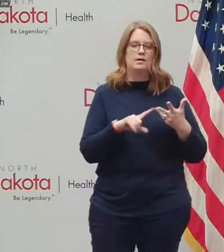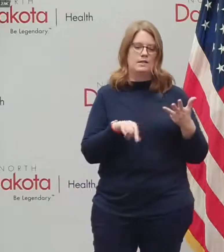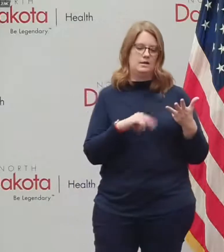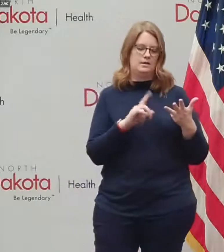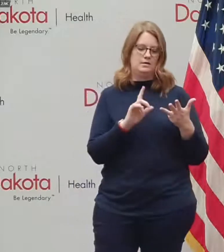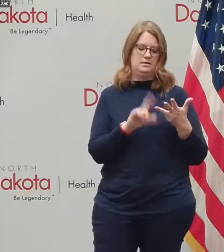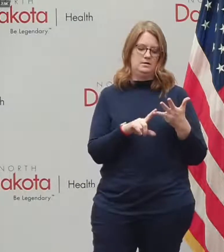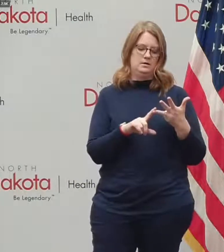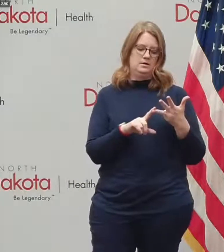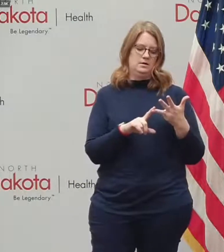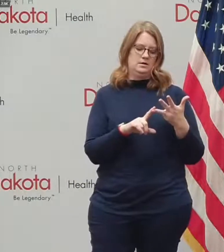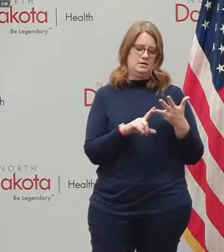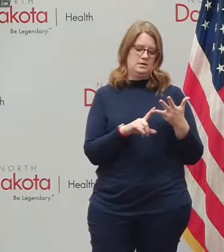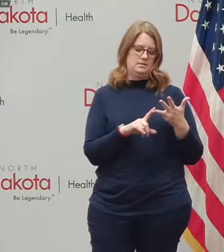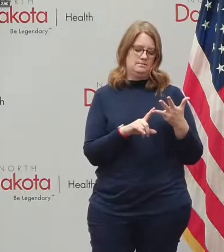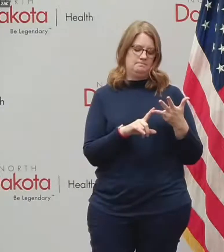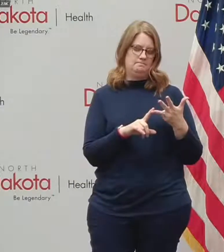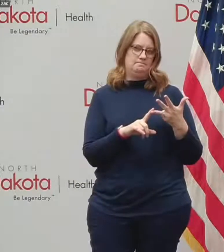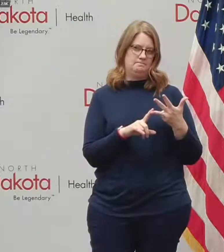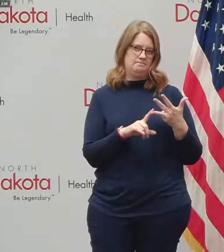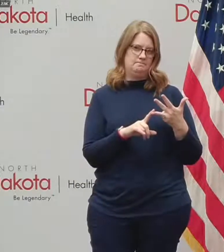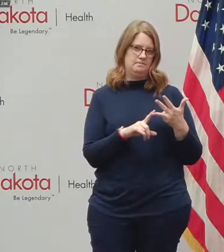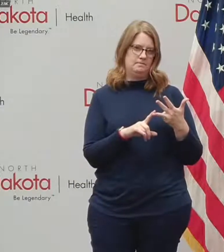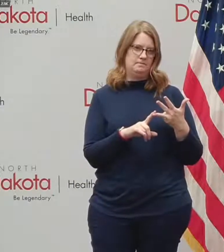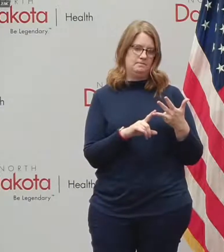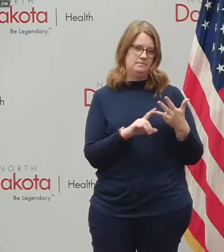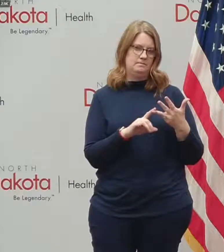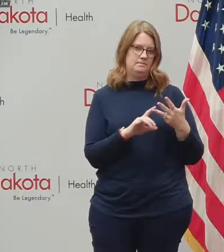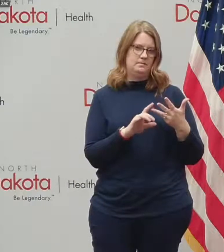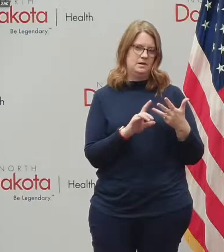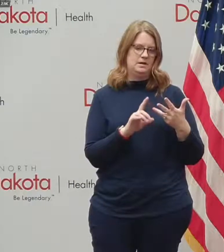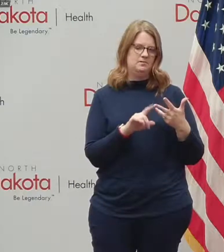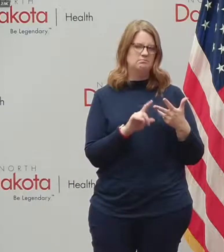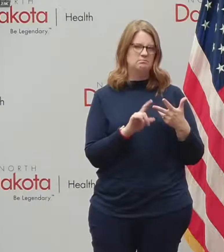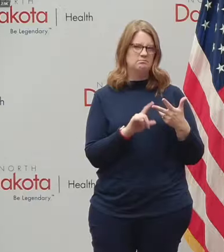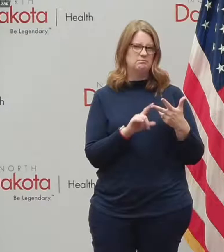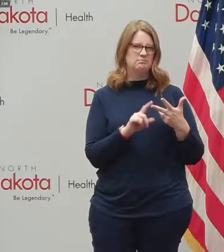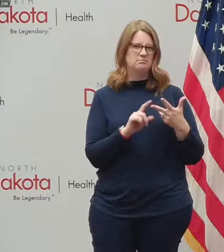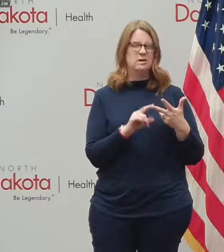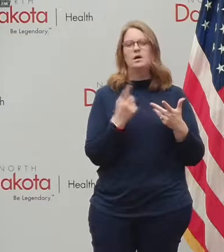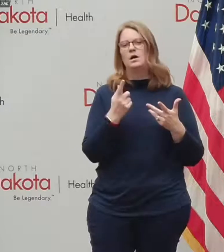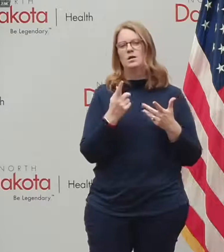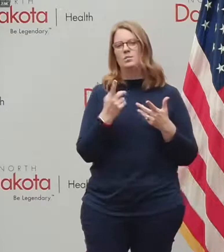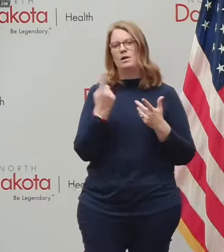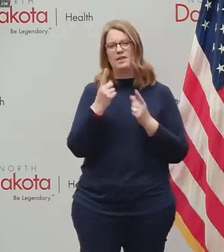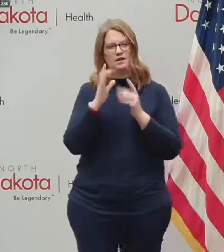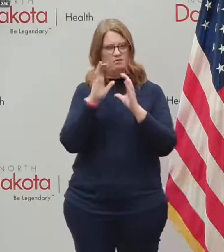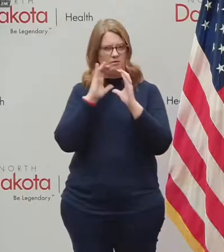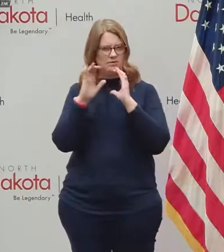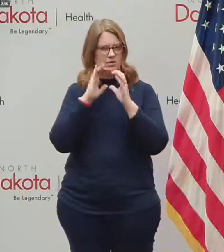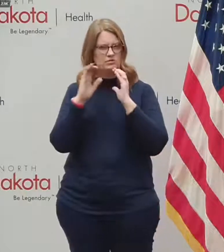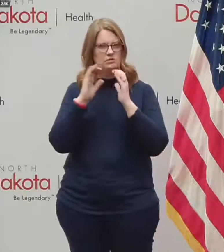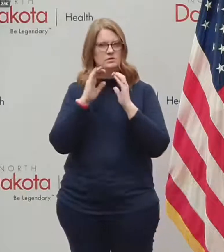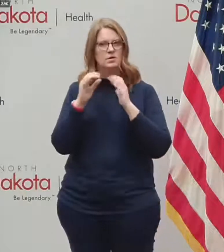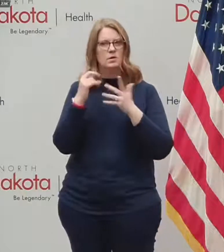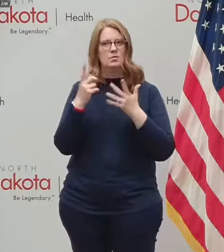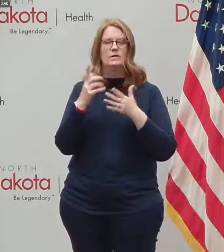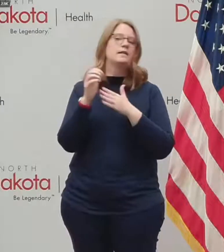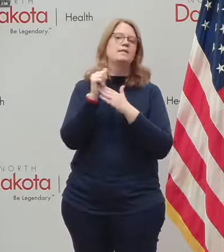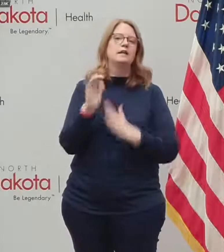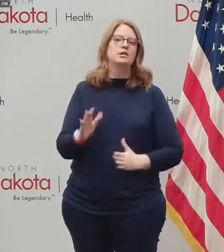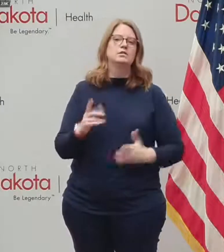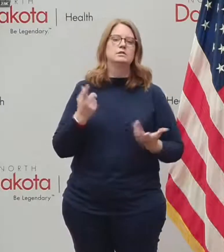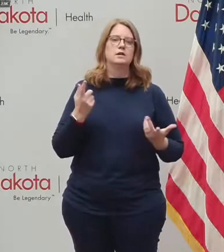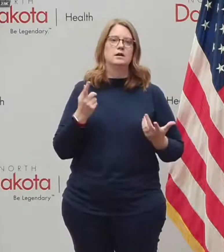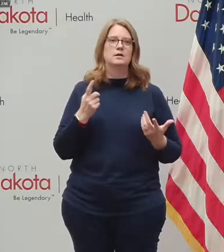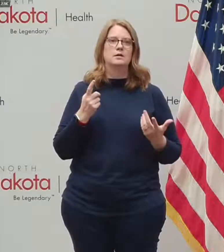at least to give you at least a rough scale, we'll get some more numbers, but in one of the conversations, one of the one-on-one conversations I had with one of the major leaders, they said they would